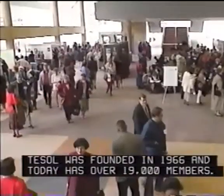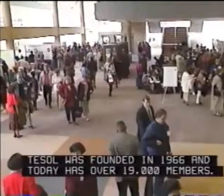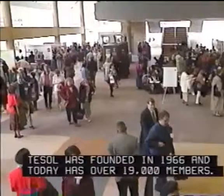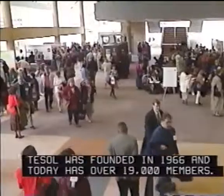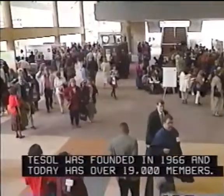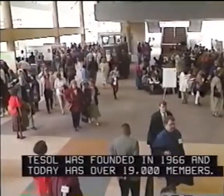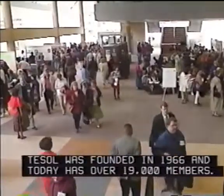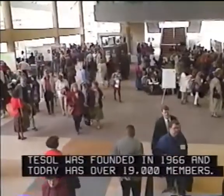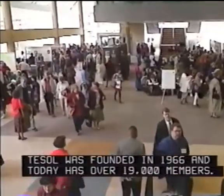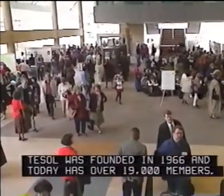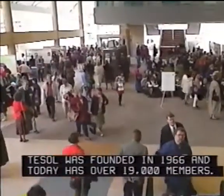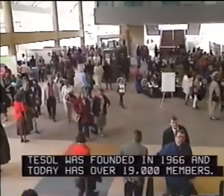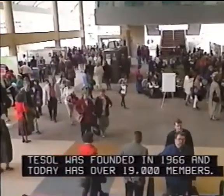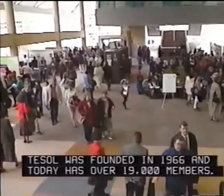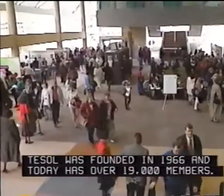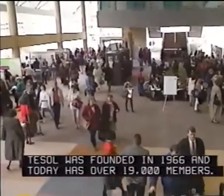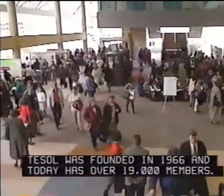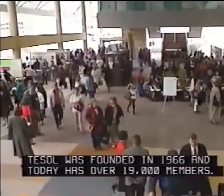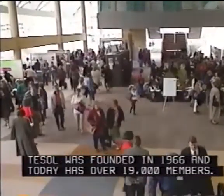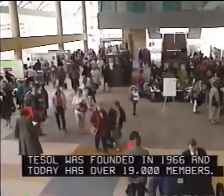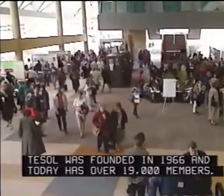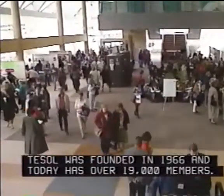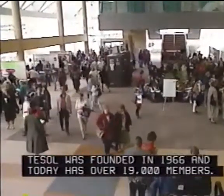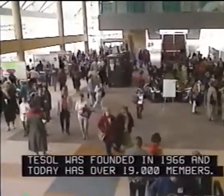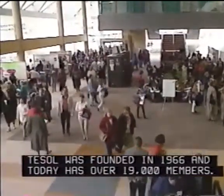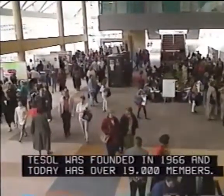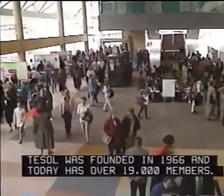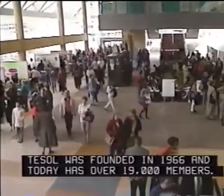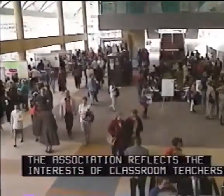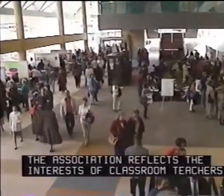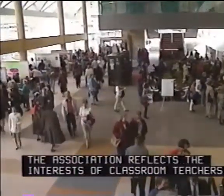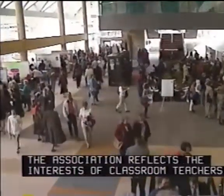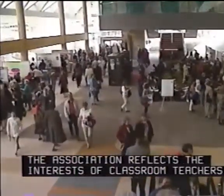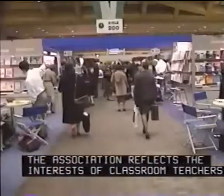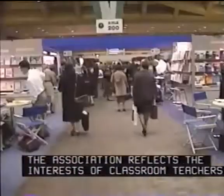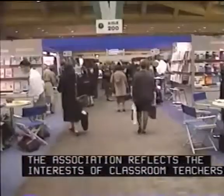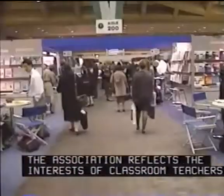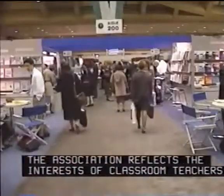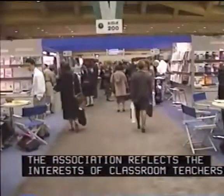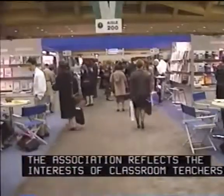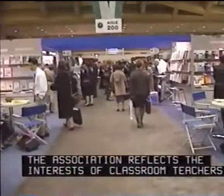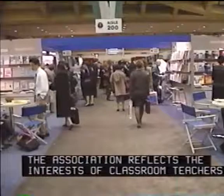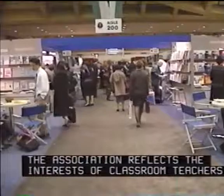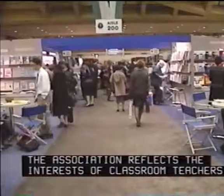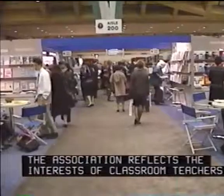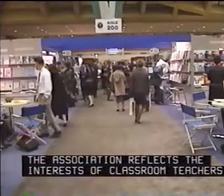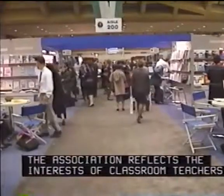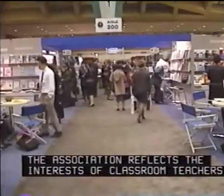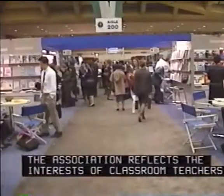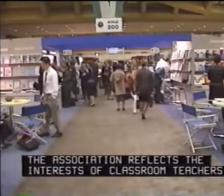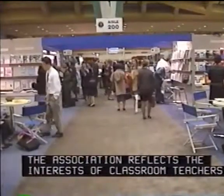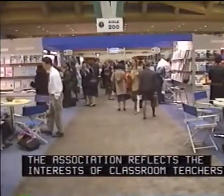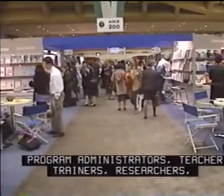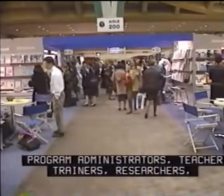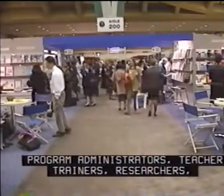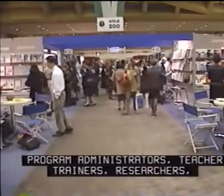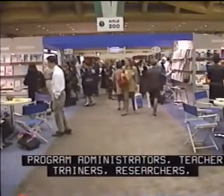and today has over 19,000 members. The association reflects the interests of classroom teachers, program